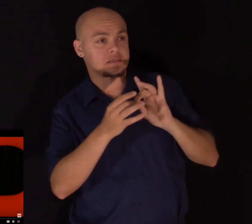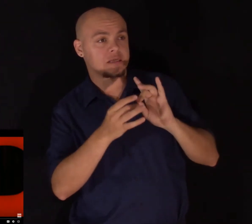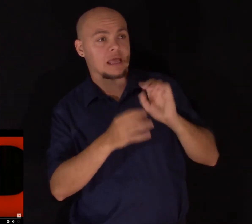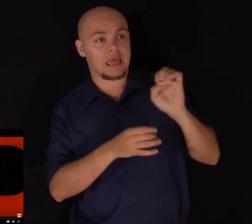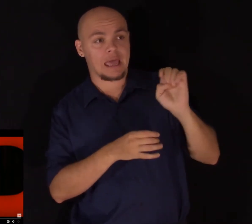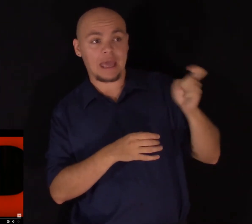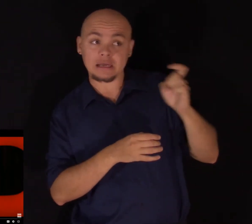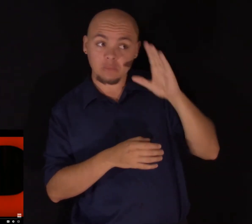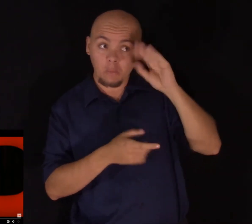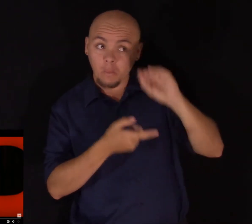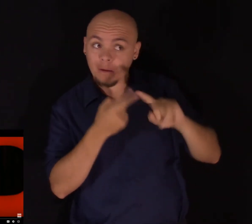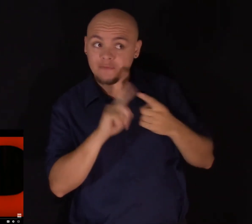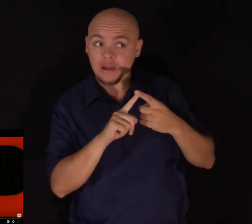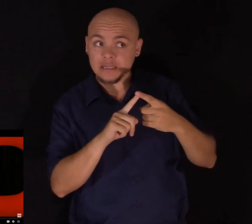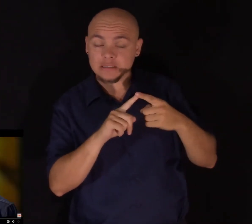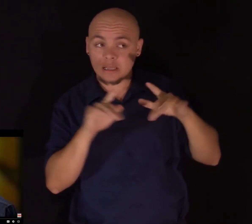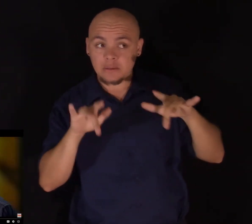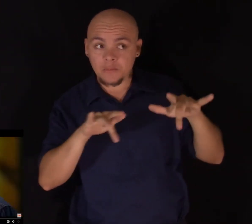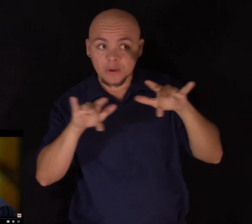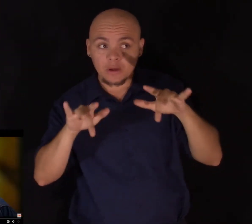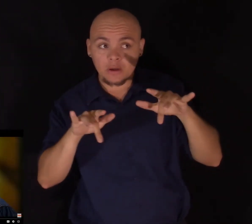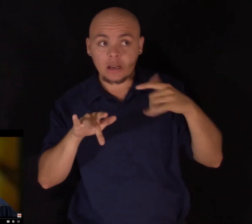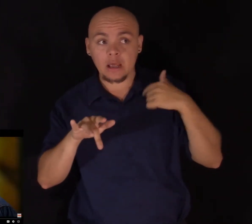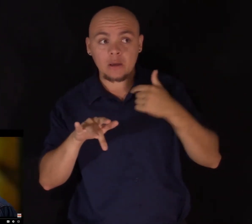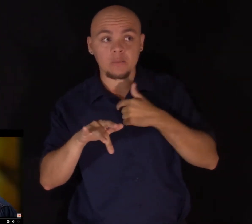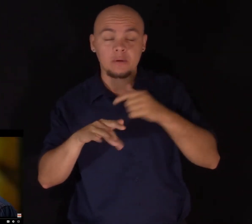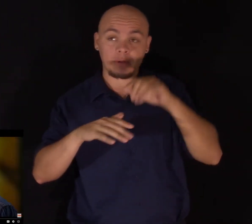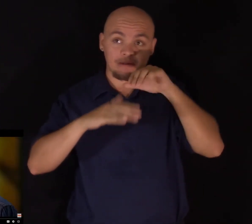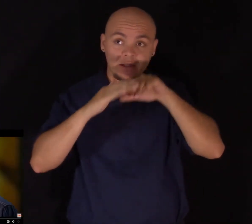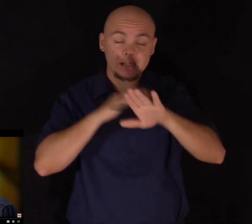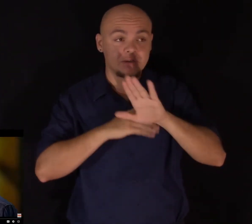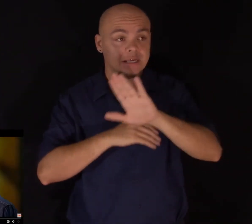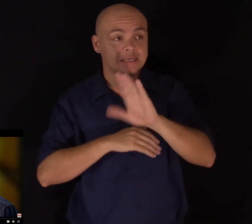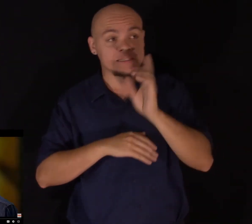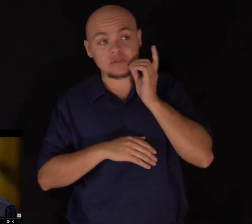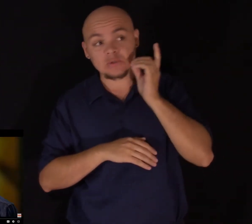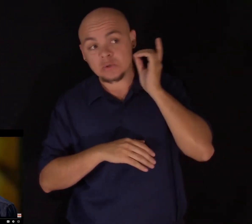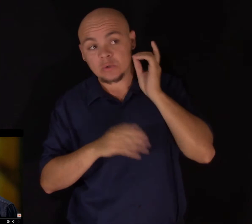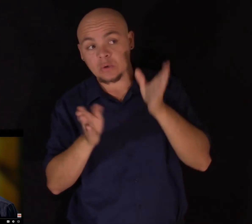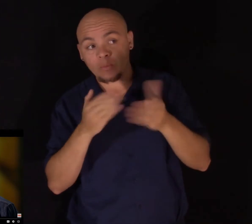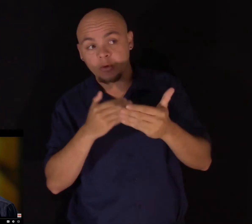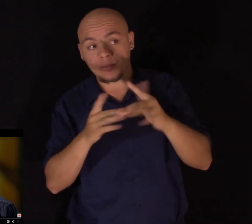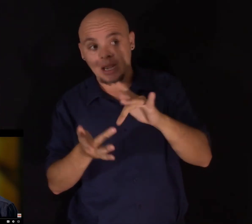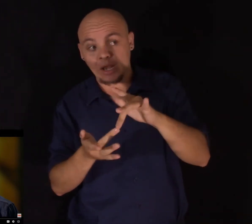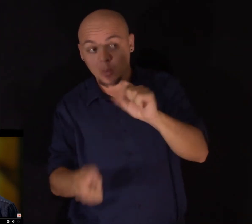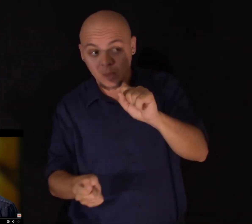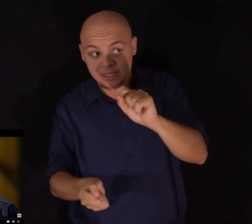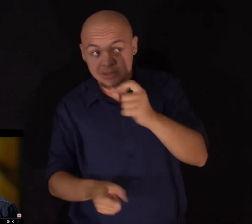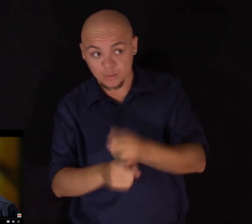machine? Then we'd have to break into his dorm room and then erase the tape."